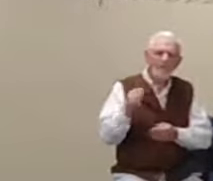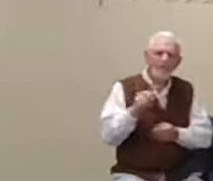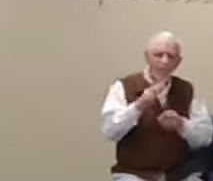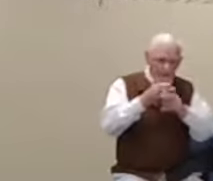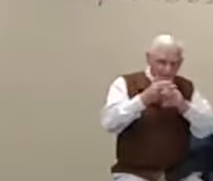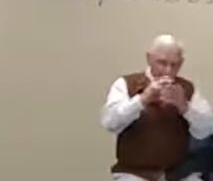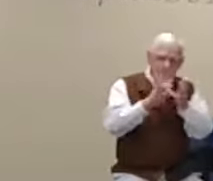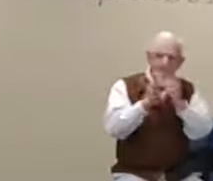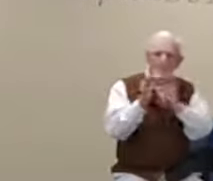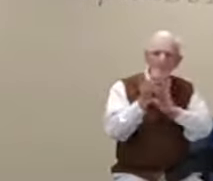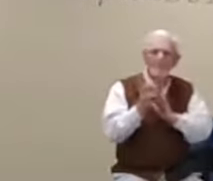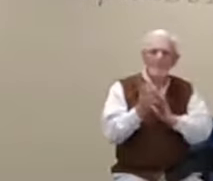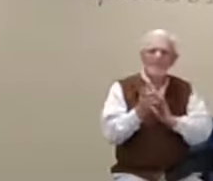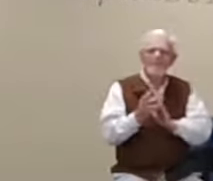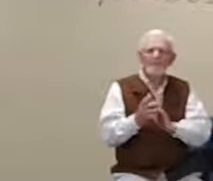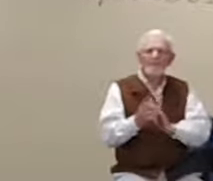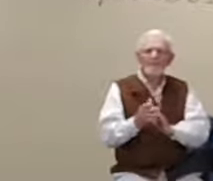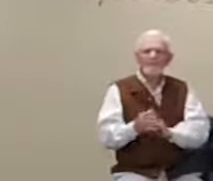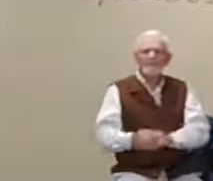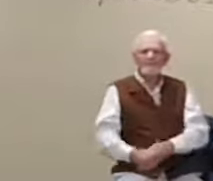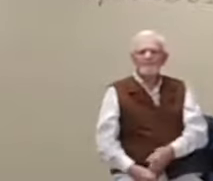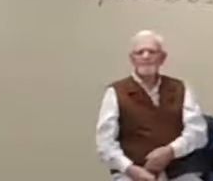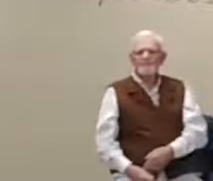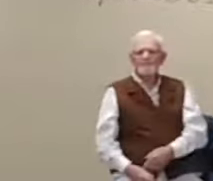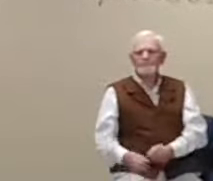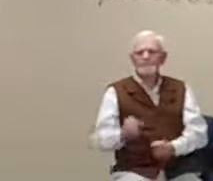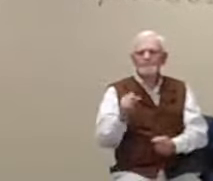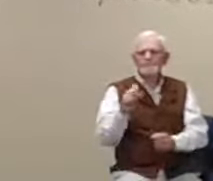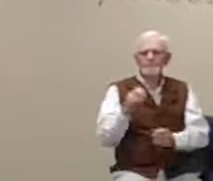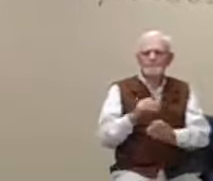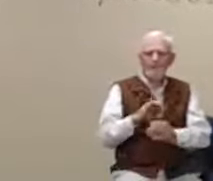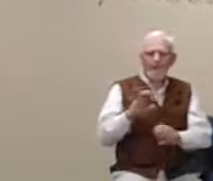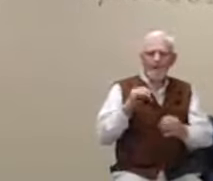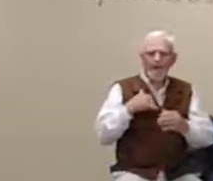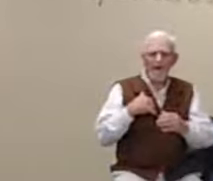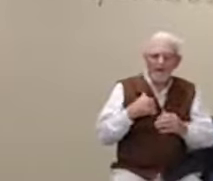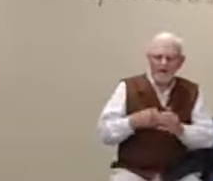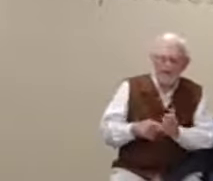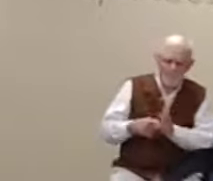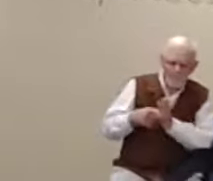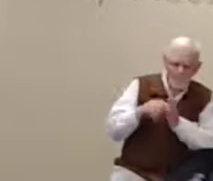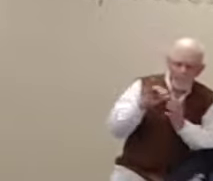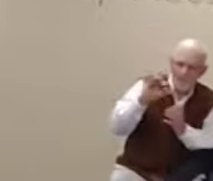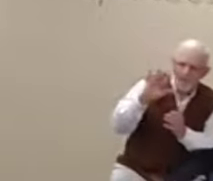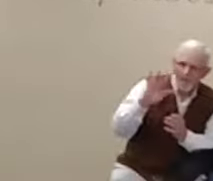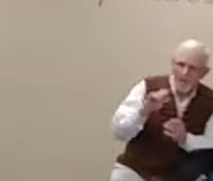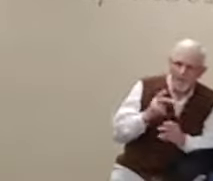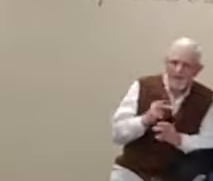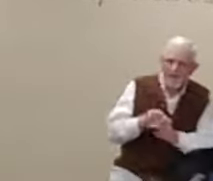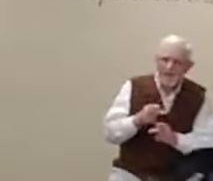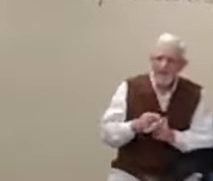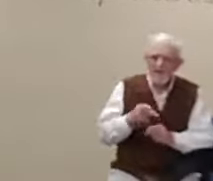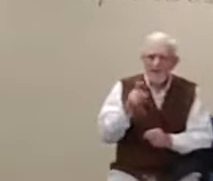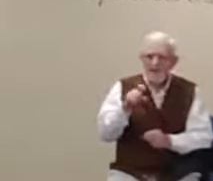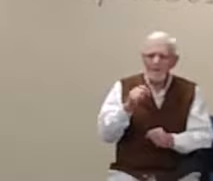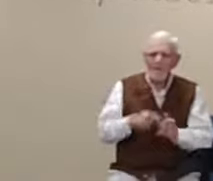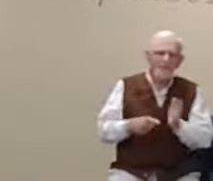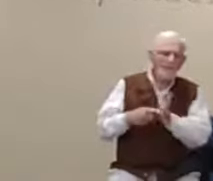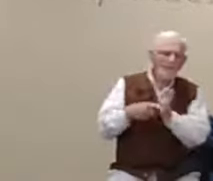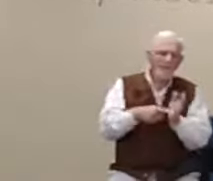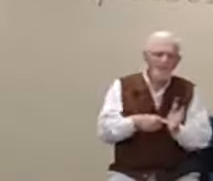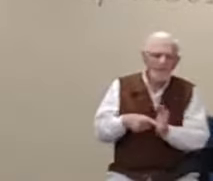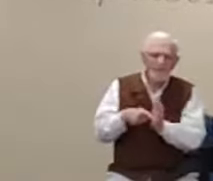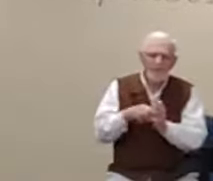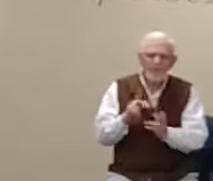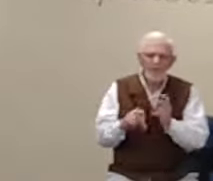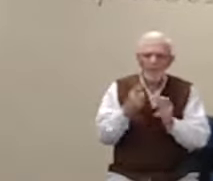Christ. All right? Amen. So, I have manifested thy name. And so you have to show people who